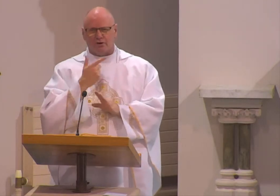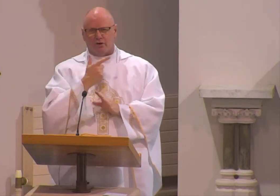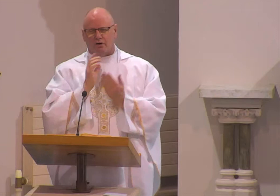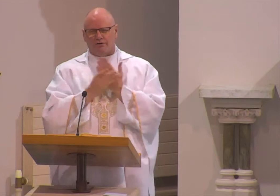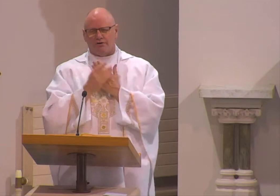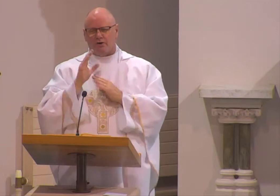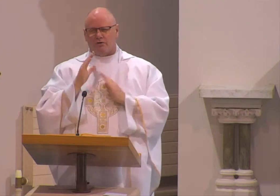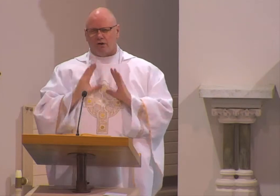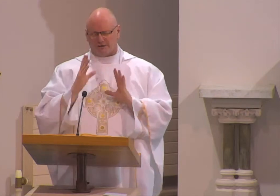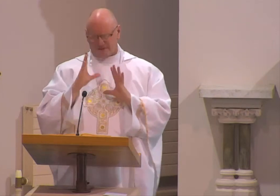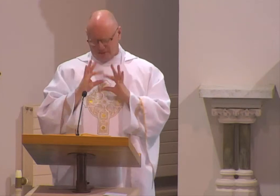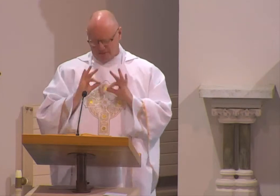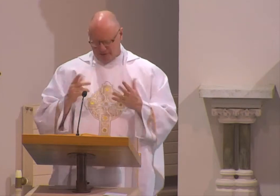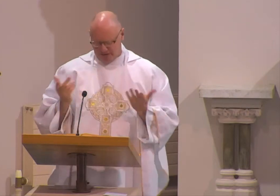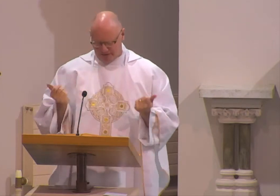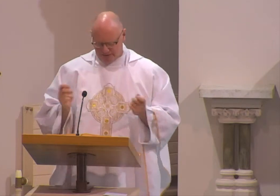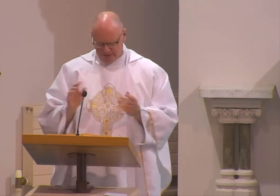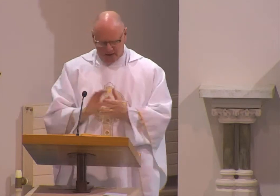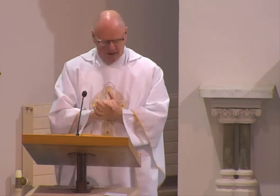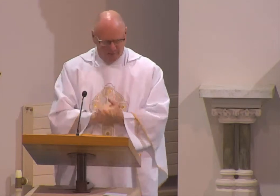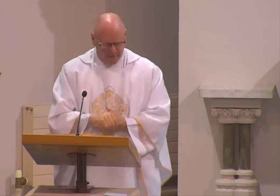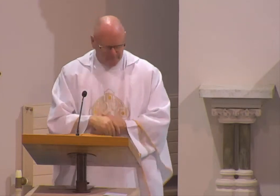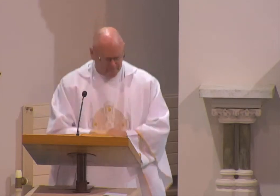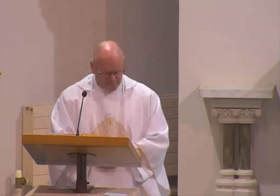God, rest in peace. Amen.